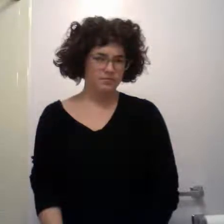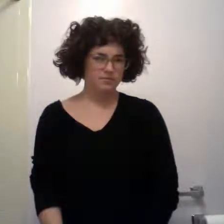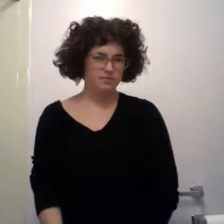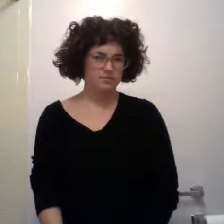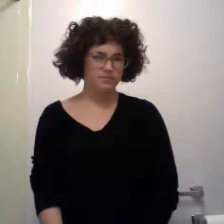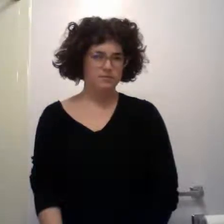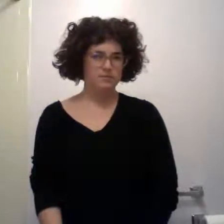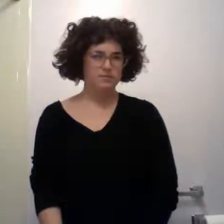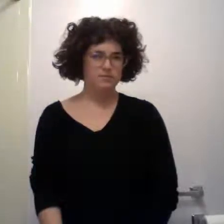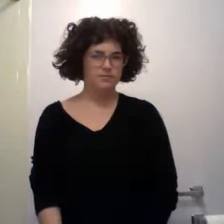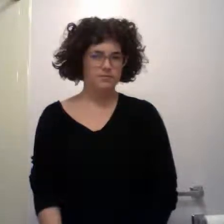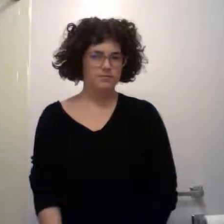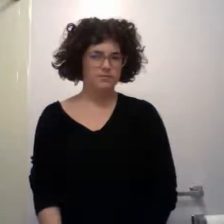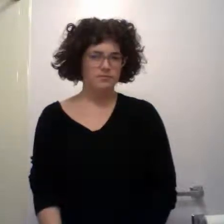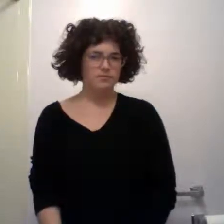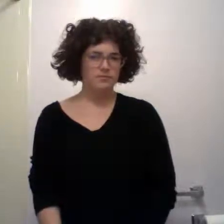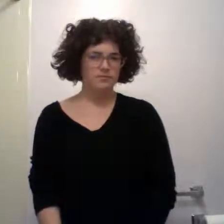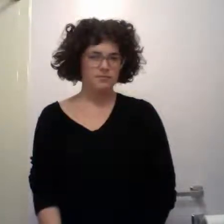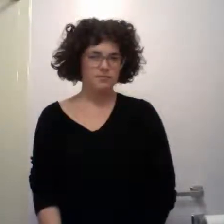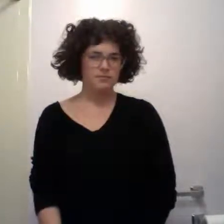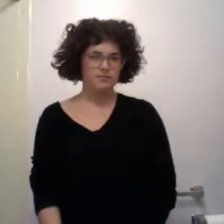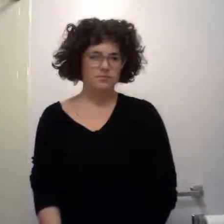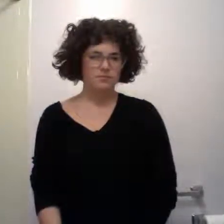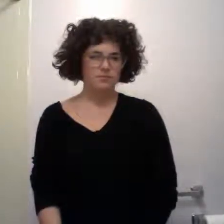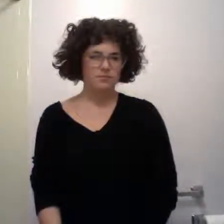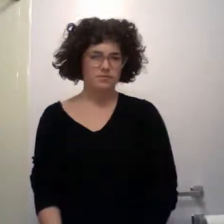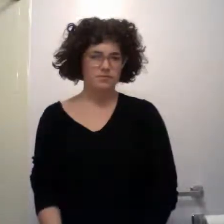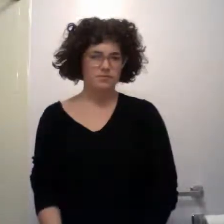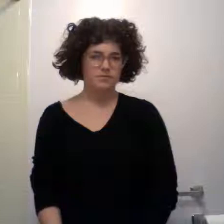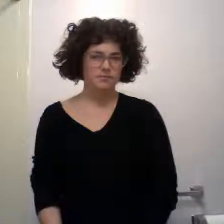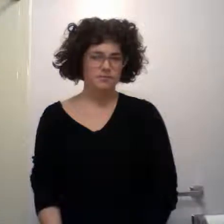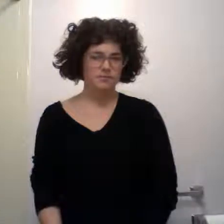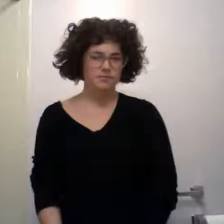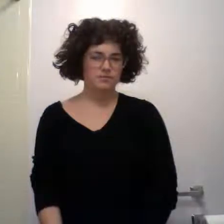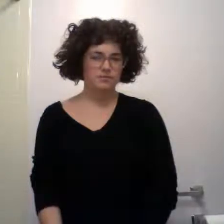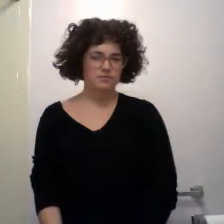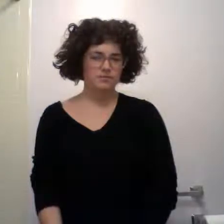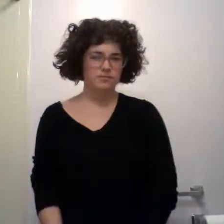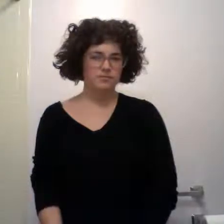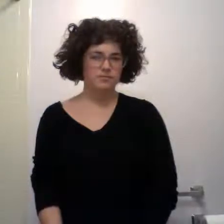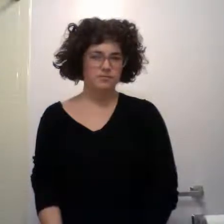let's assume that we're making a skirt and we're going to have the zipper in the back of the skirt.